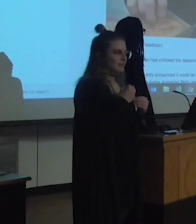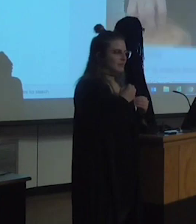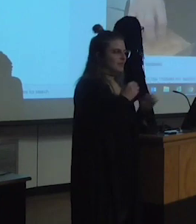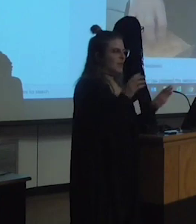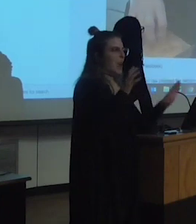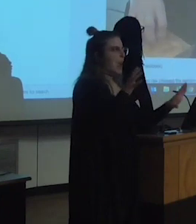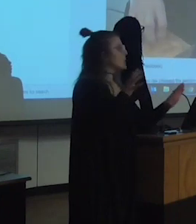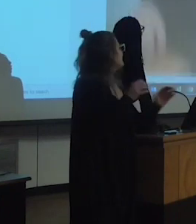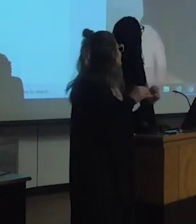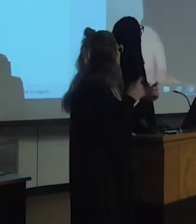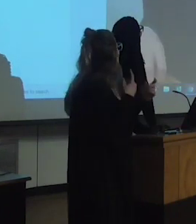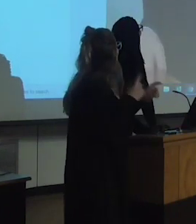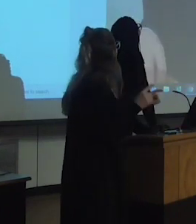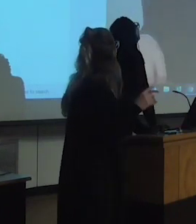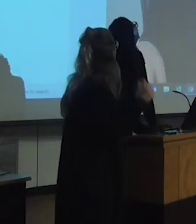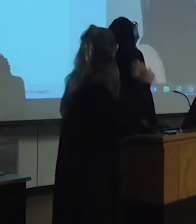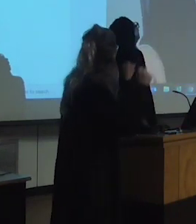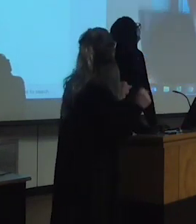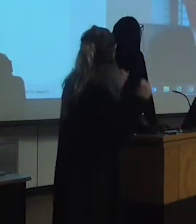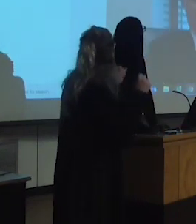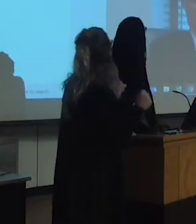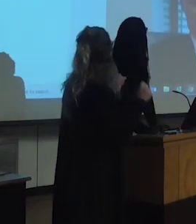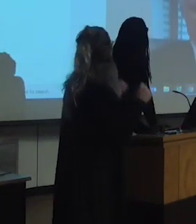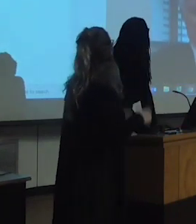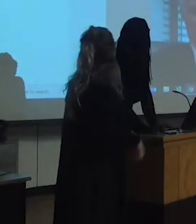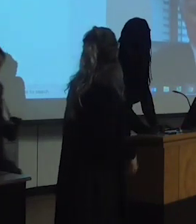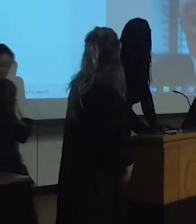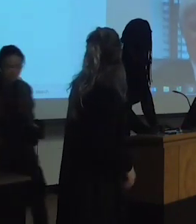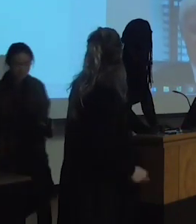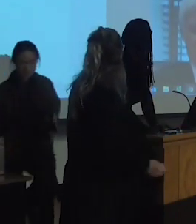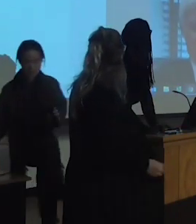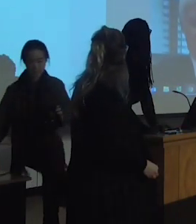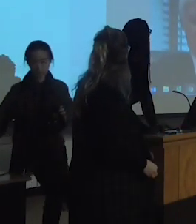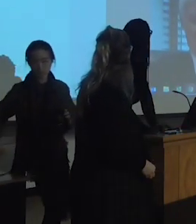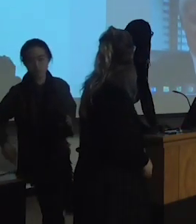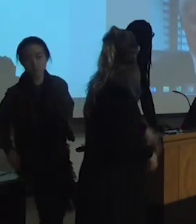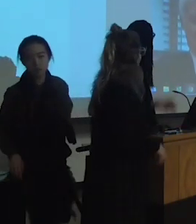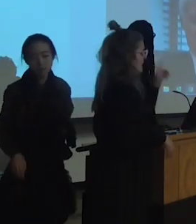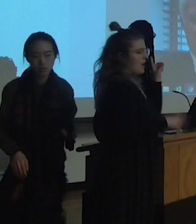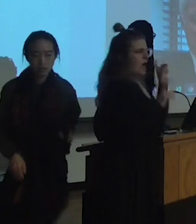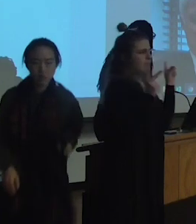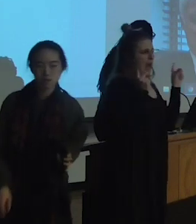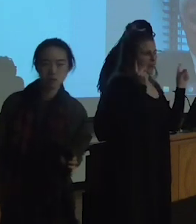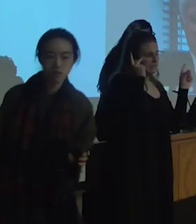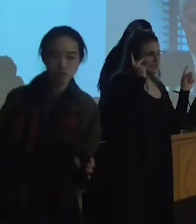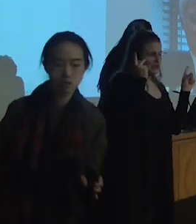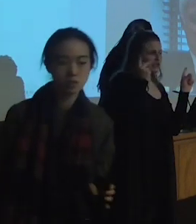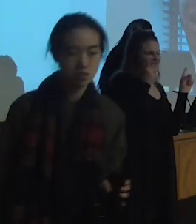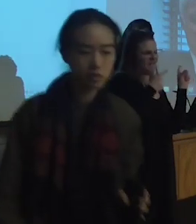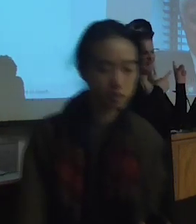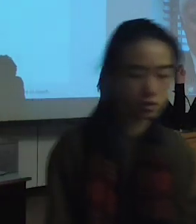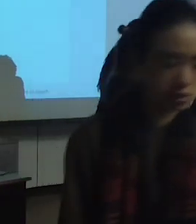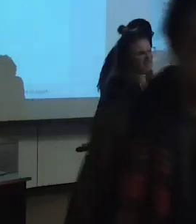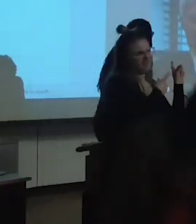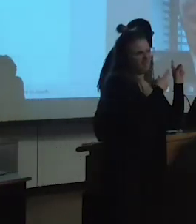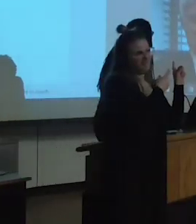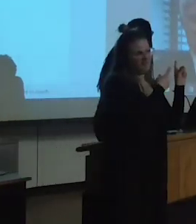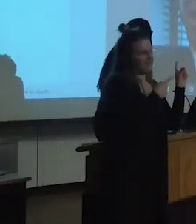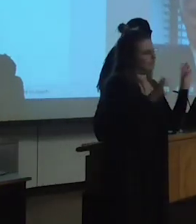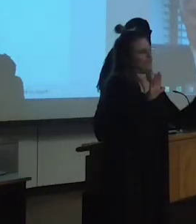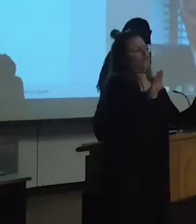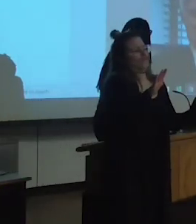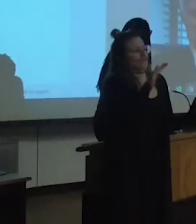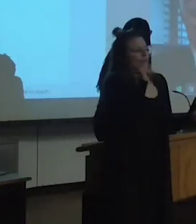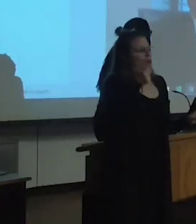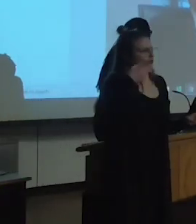holy shit, that totally worked. Yeah. Let's see, like, yeah, a politician calls plant-based pie this football match is